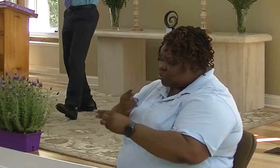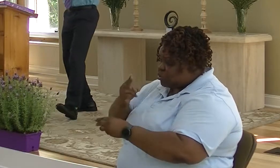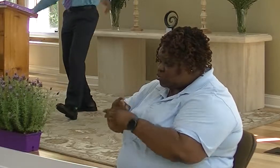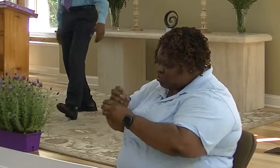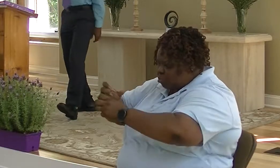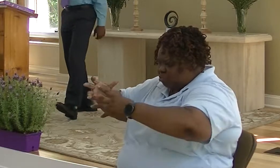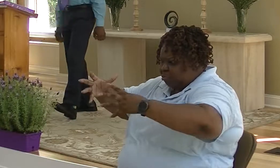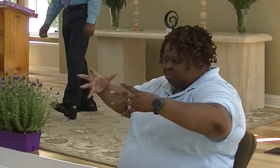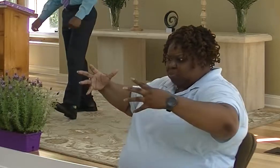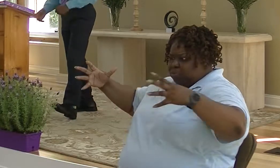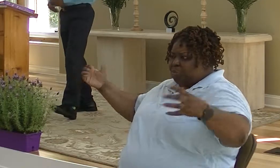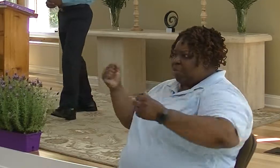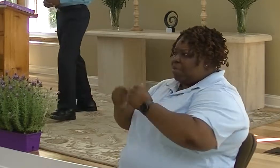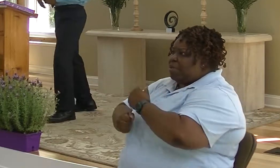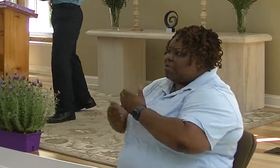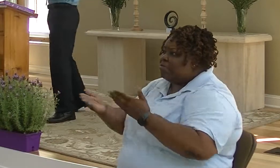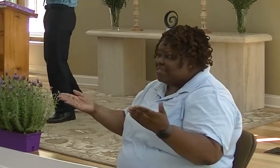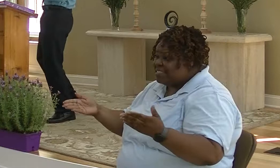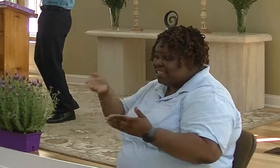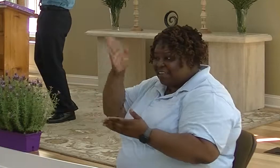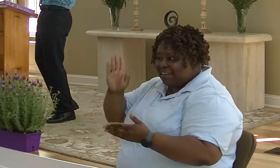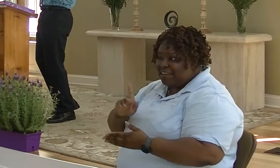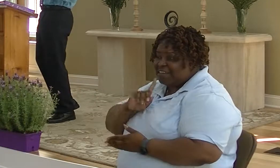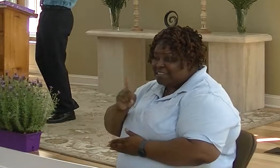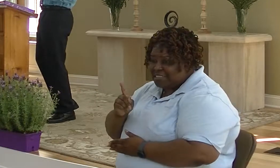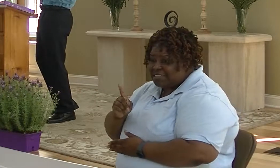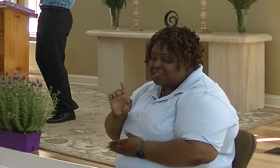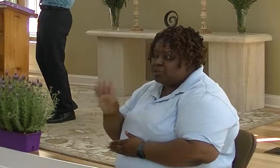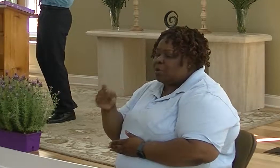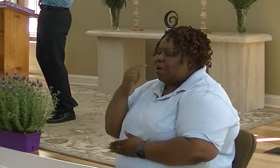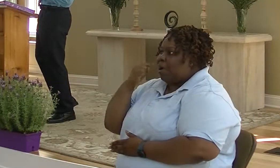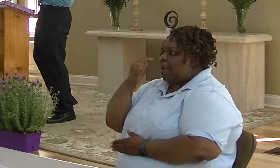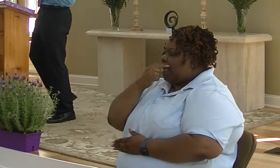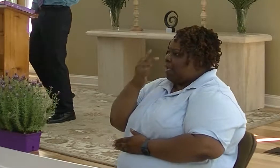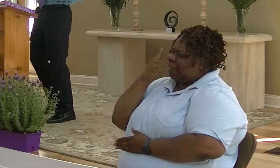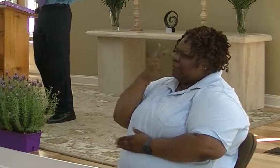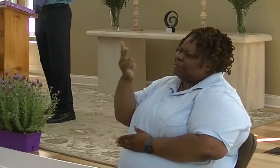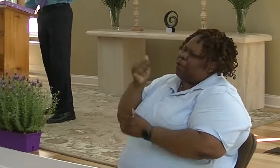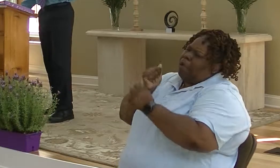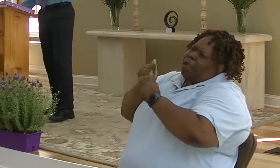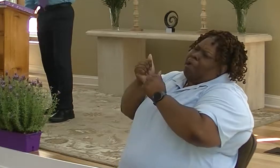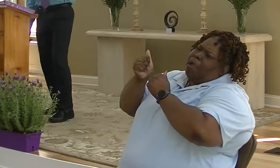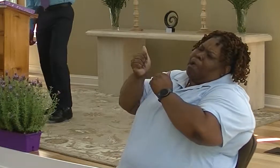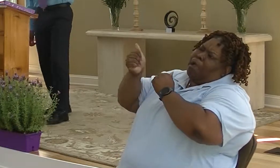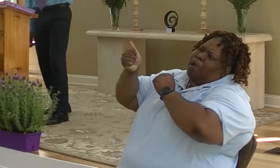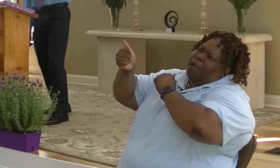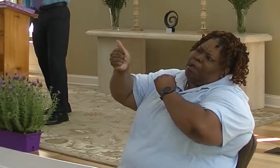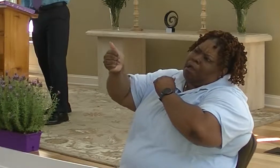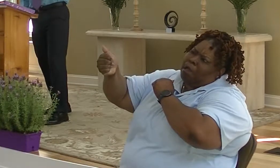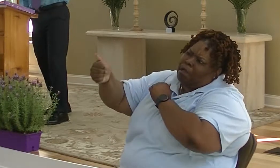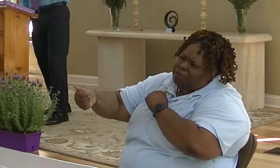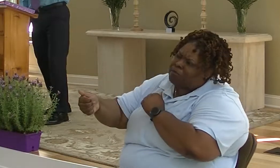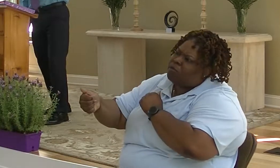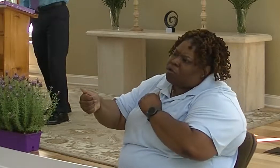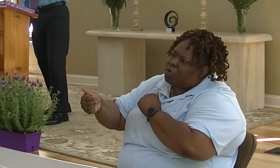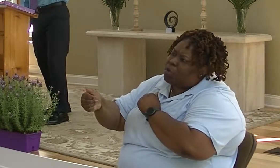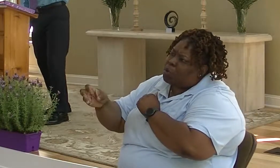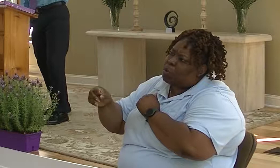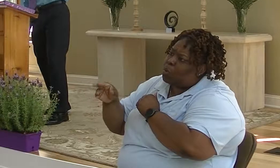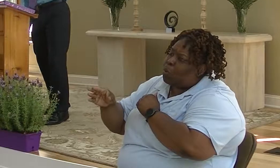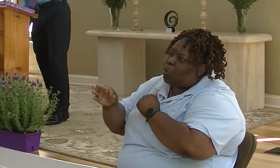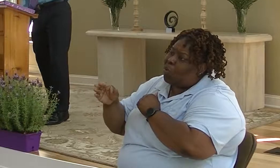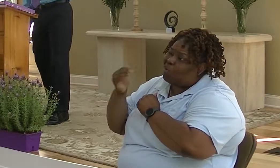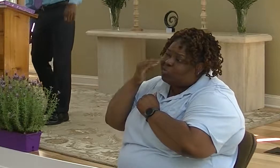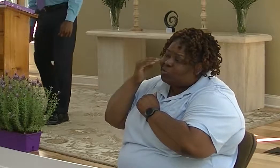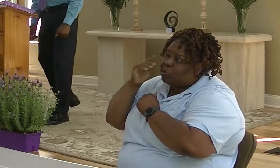that God is. So as far as your eye can see, and as far as the Hubble telescope